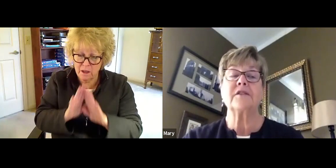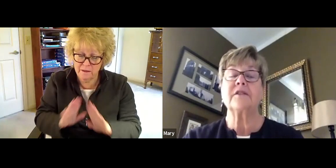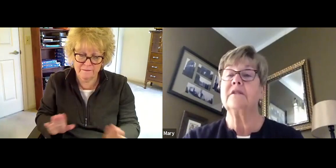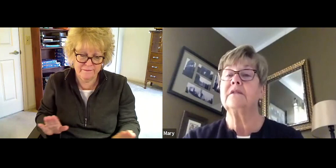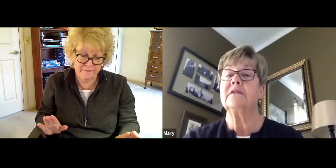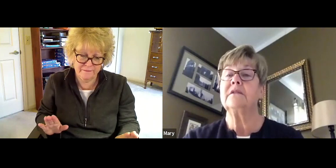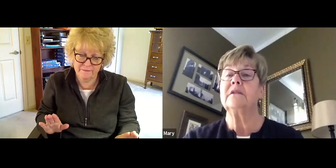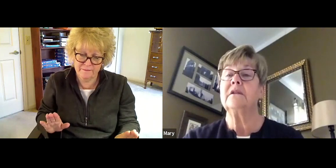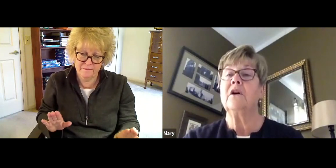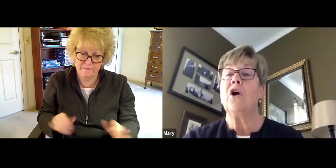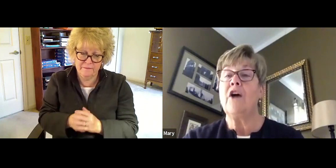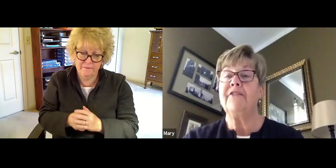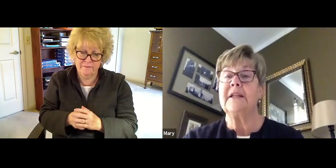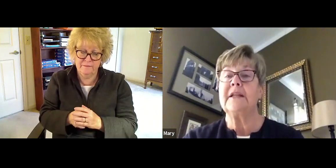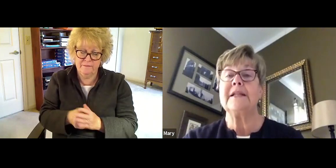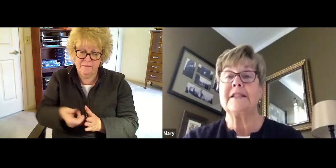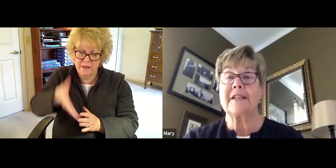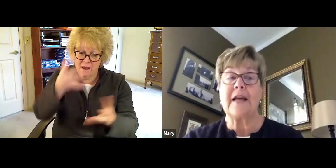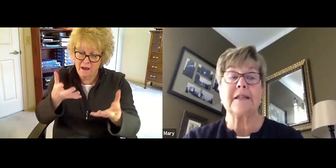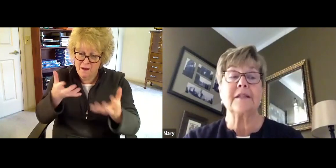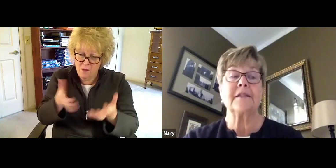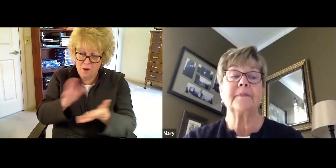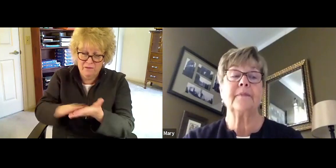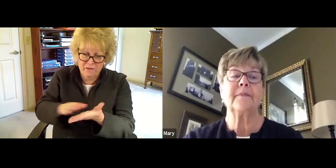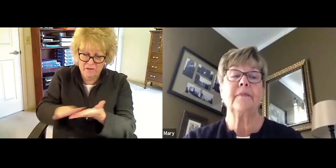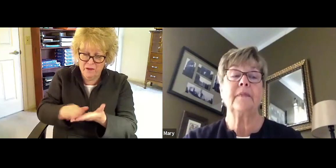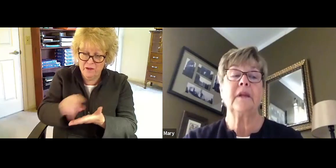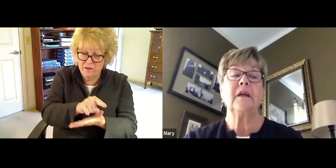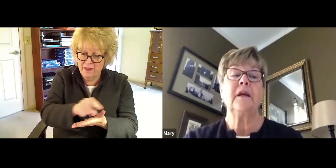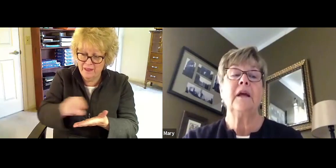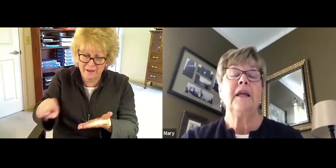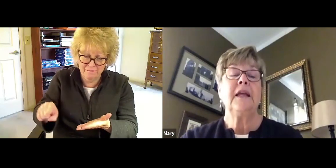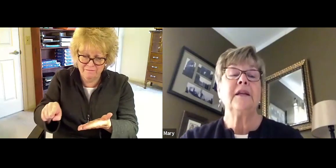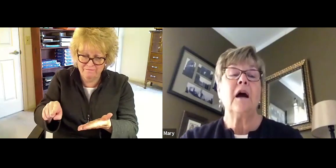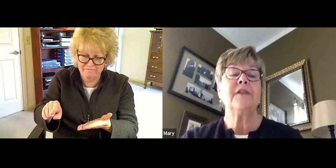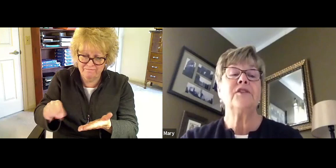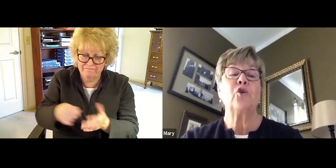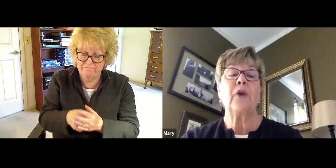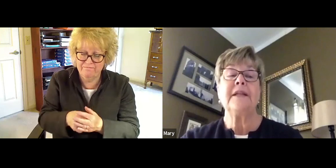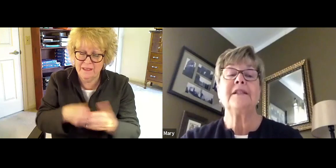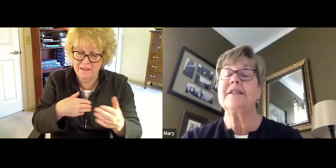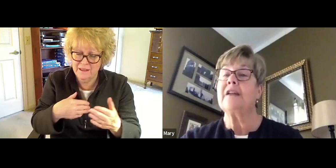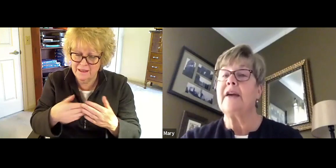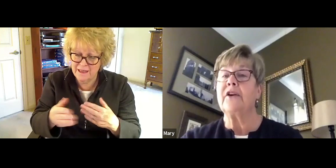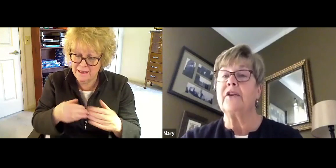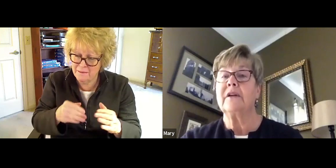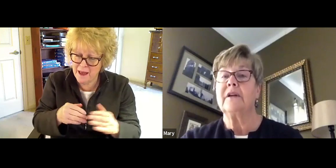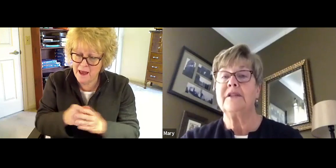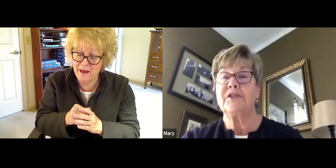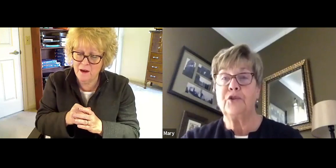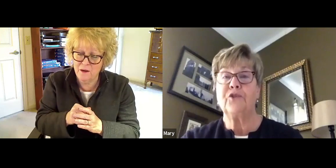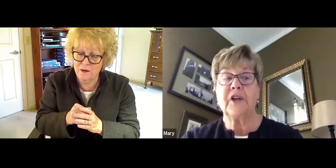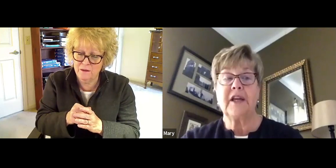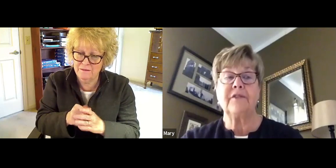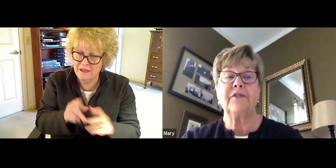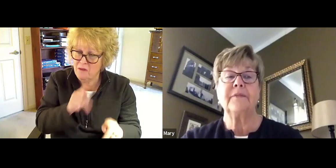loss, often in silence. Yet God's greatest desire is